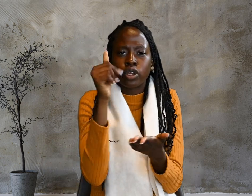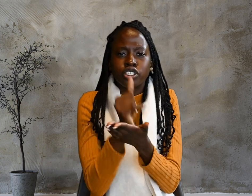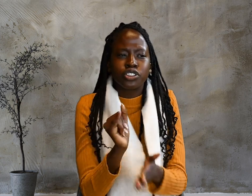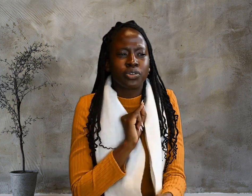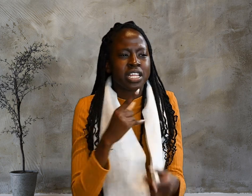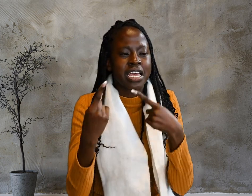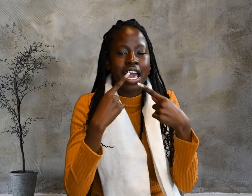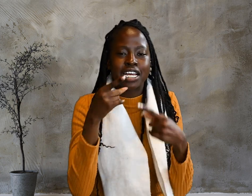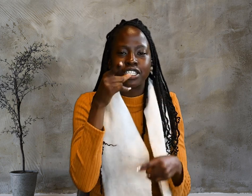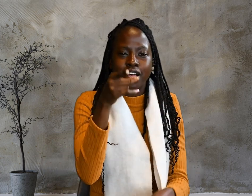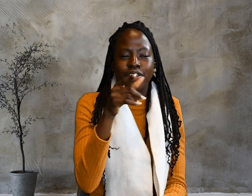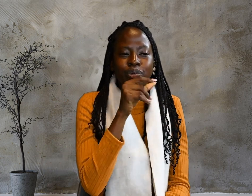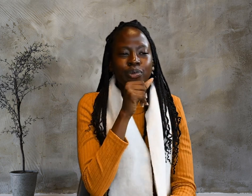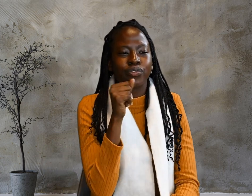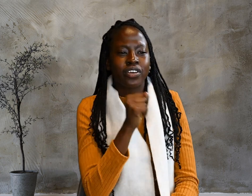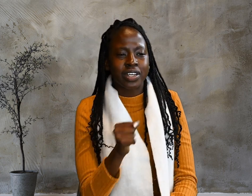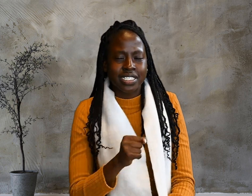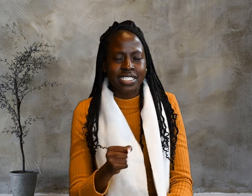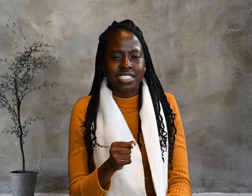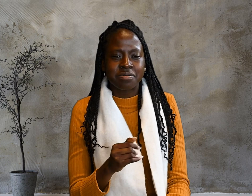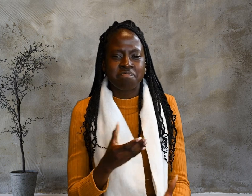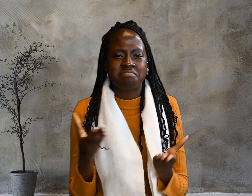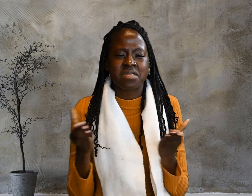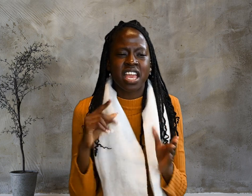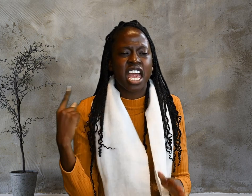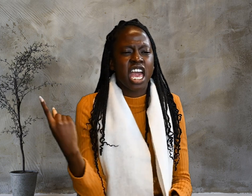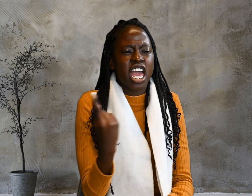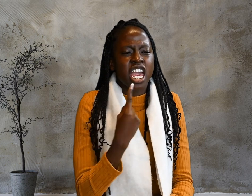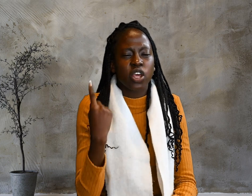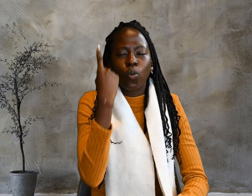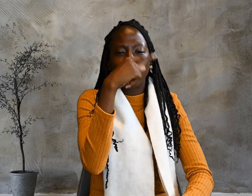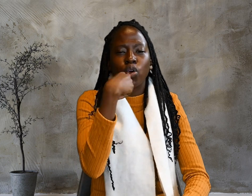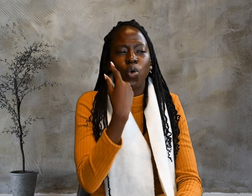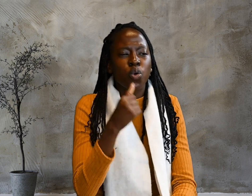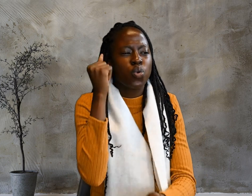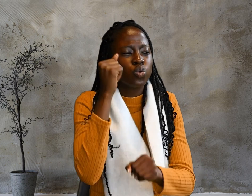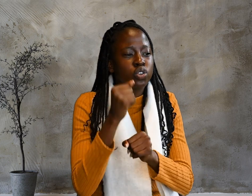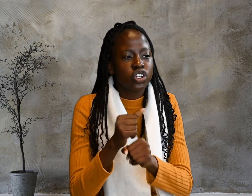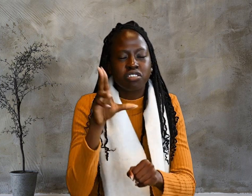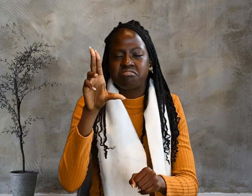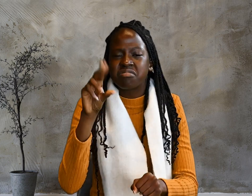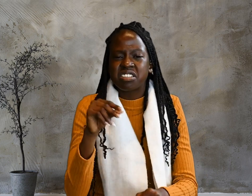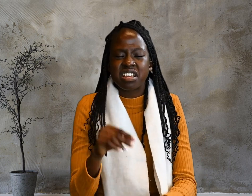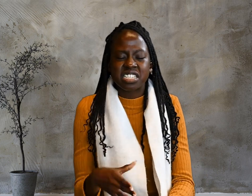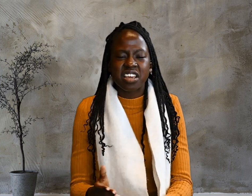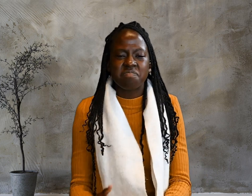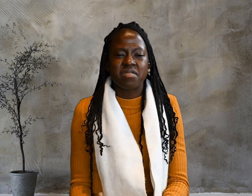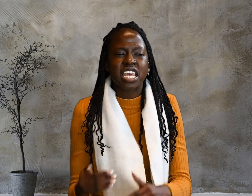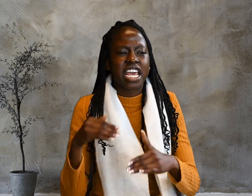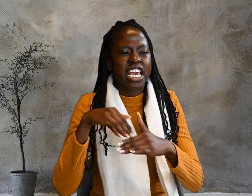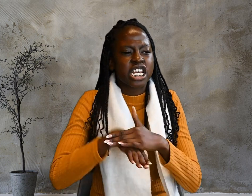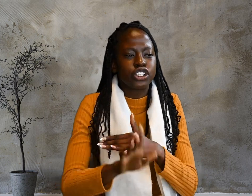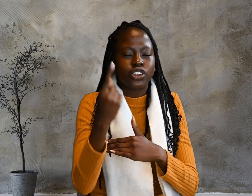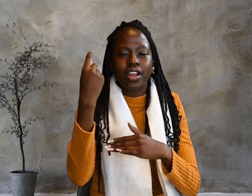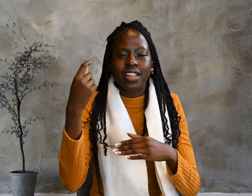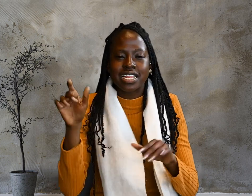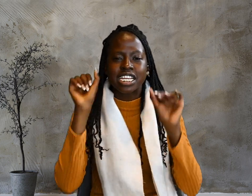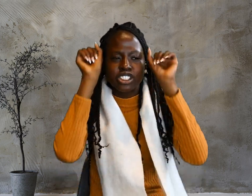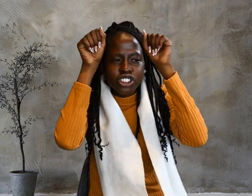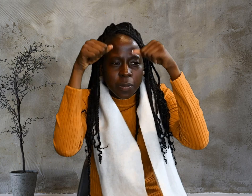Very truly I tell you, Pharisees, anyone who does not enter the sheep pen by